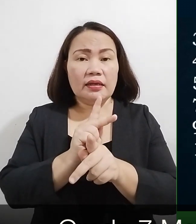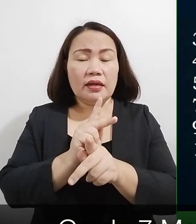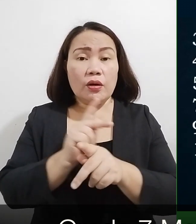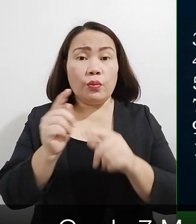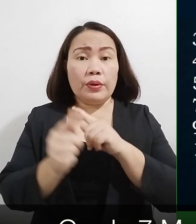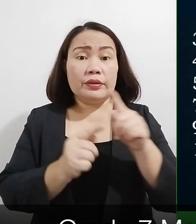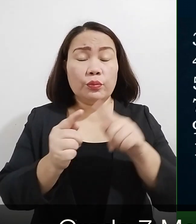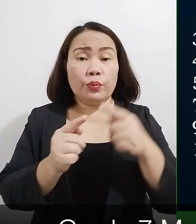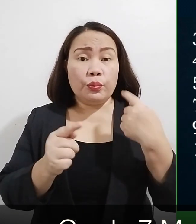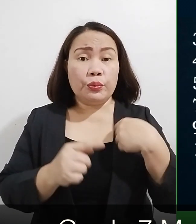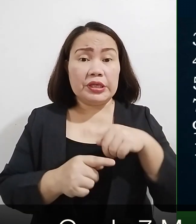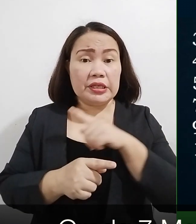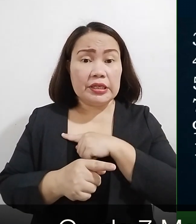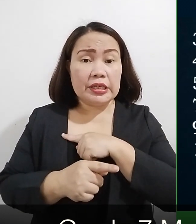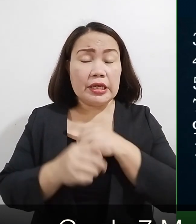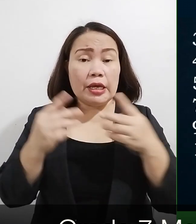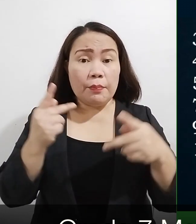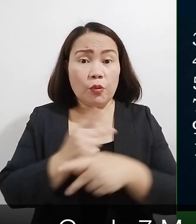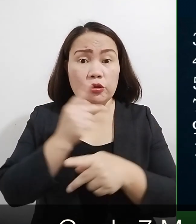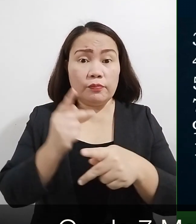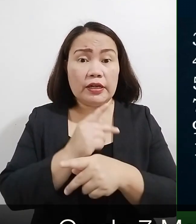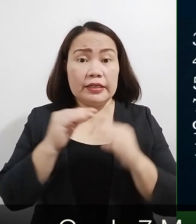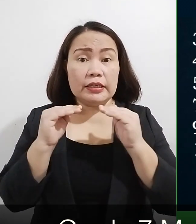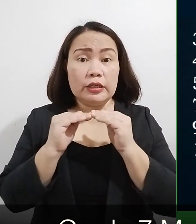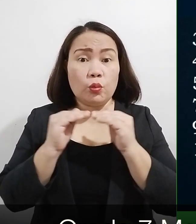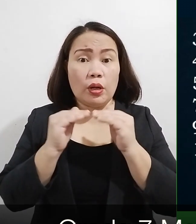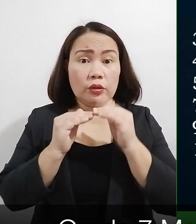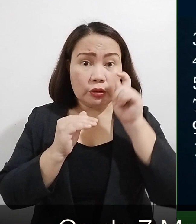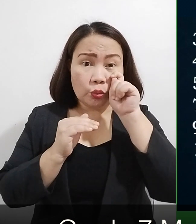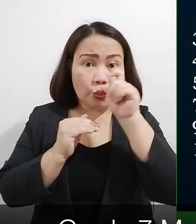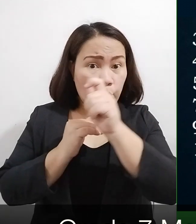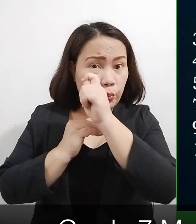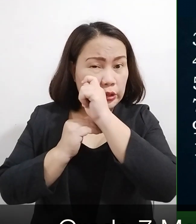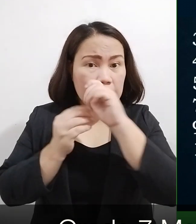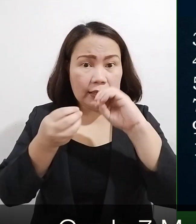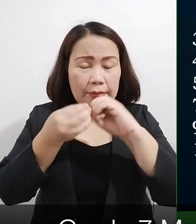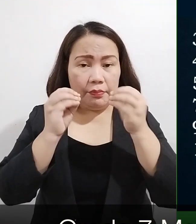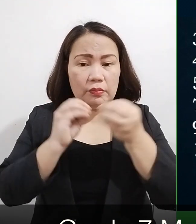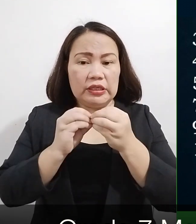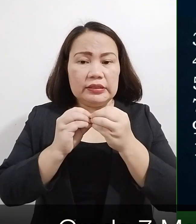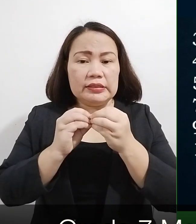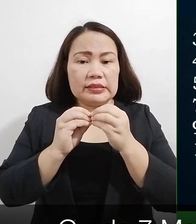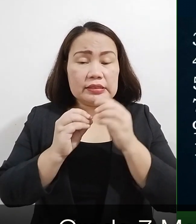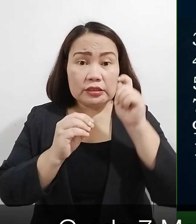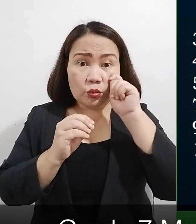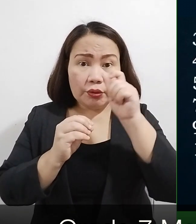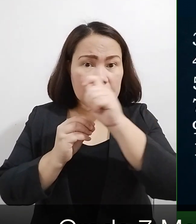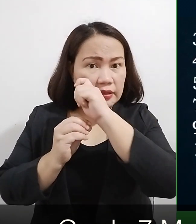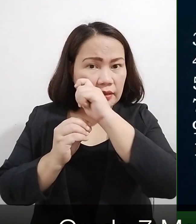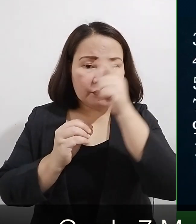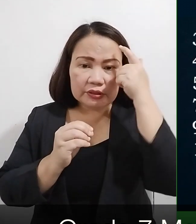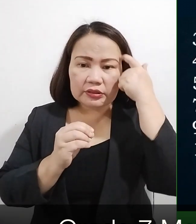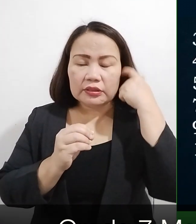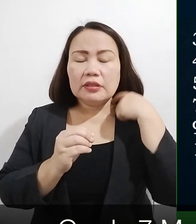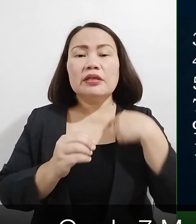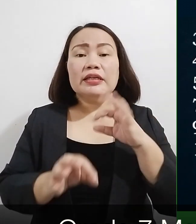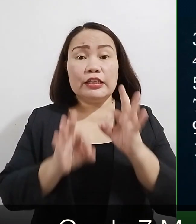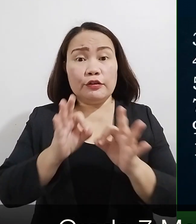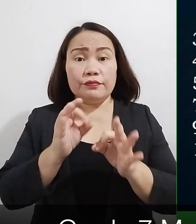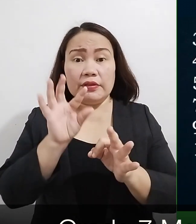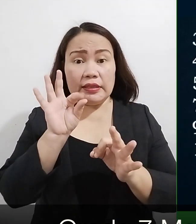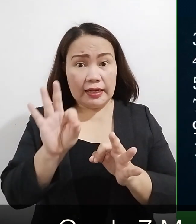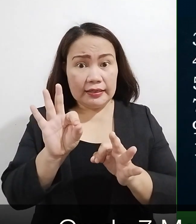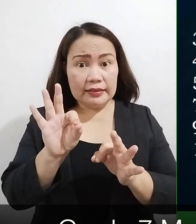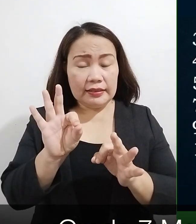product when we are multiplying equal numbers. So, ano ibig sabihin? Kagaya nito, if I have 9,